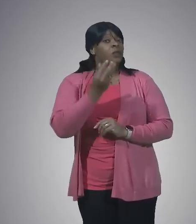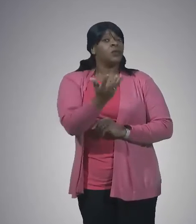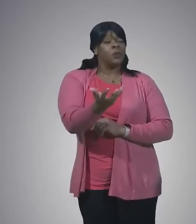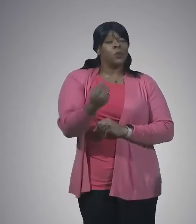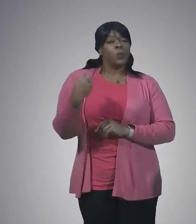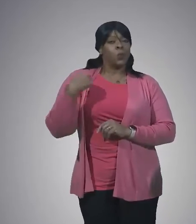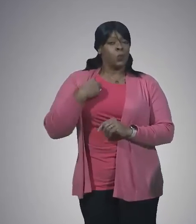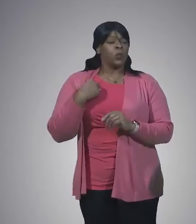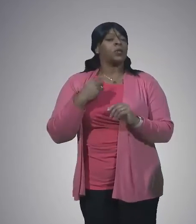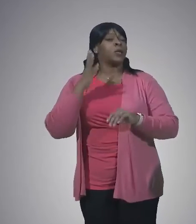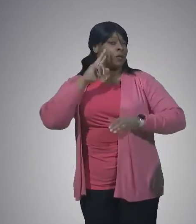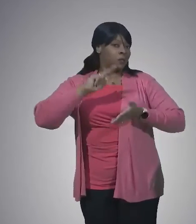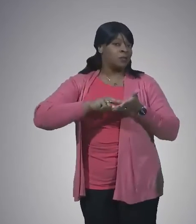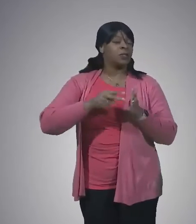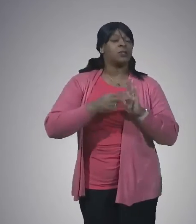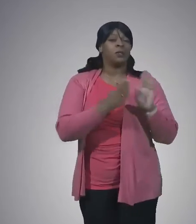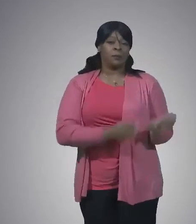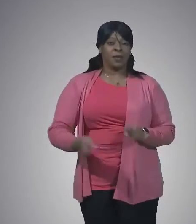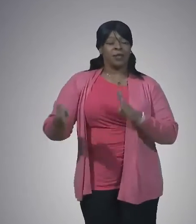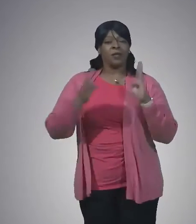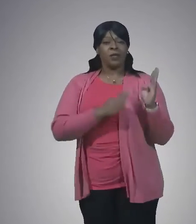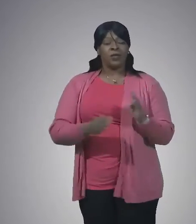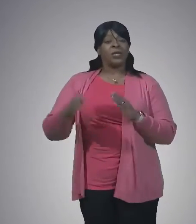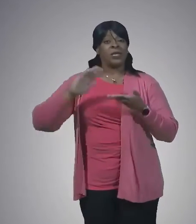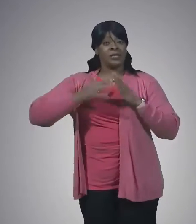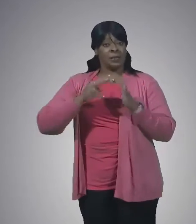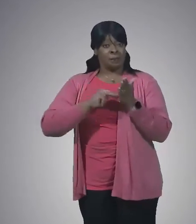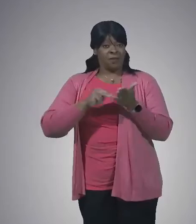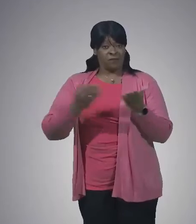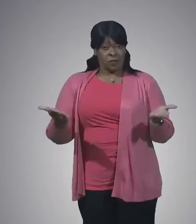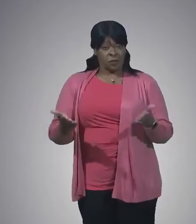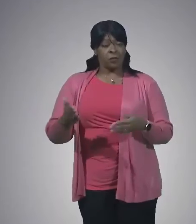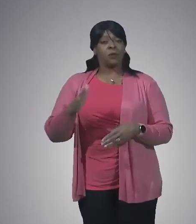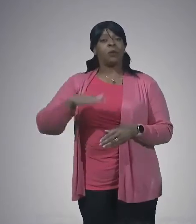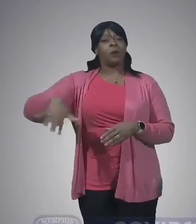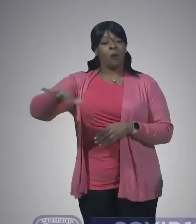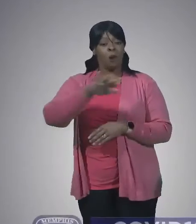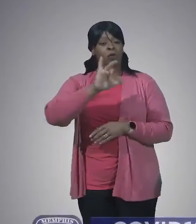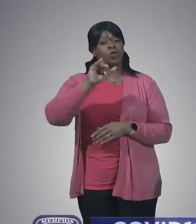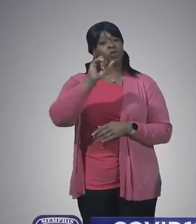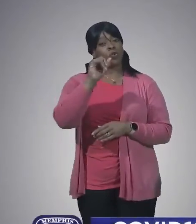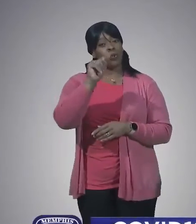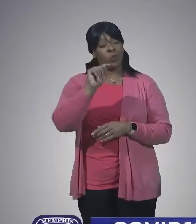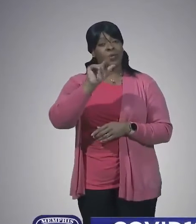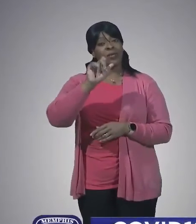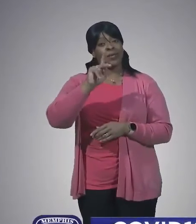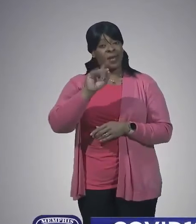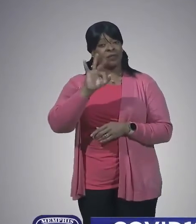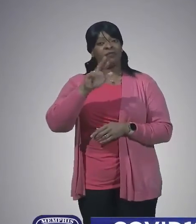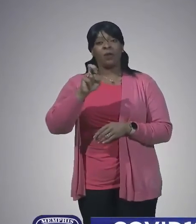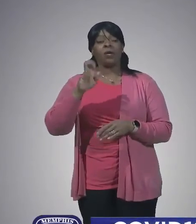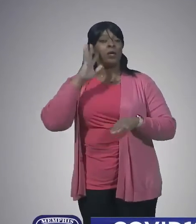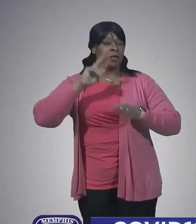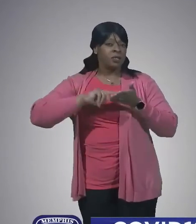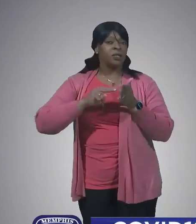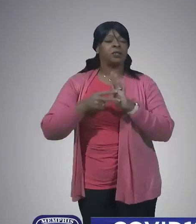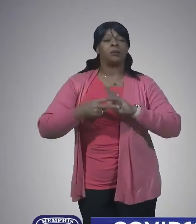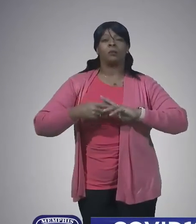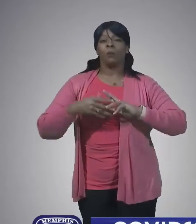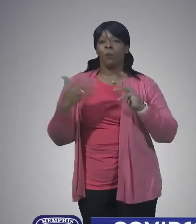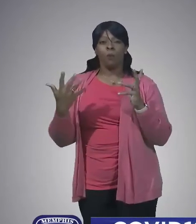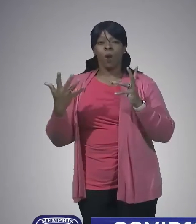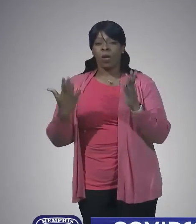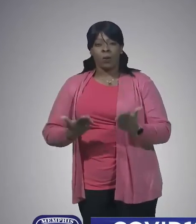been very intentional. We have, and City of Memphis and everybody on the Joint Task Force has been very intentional about saying what